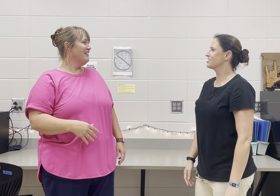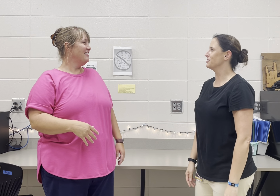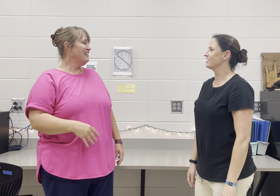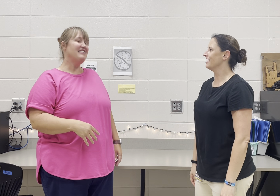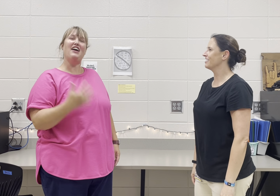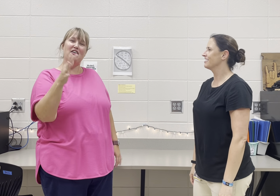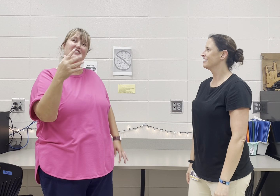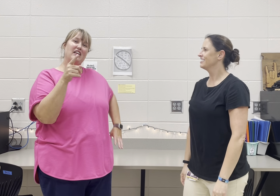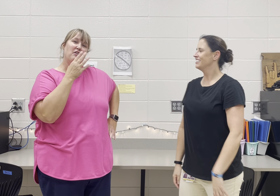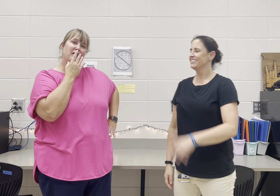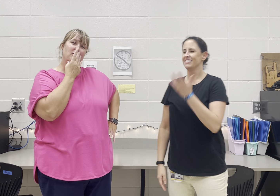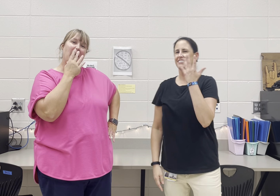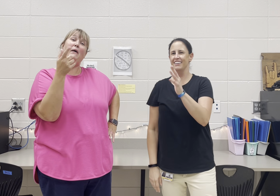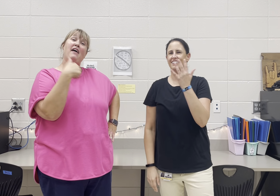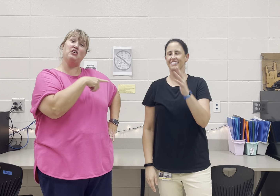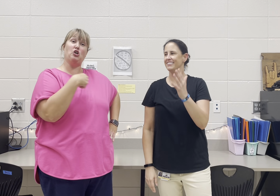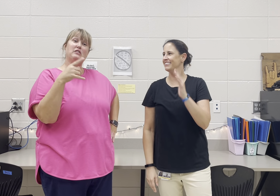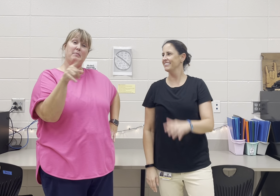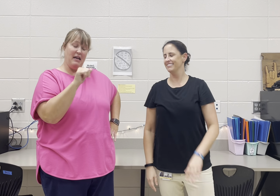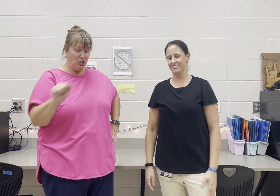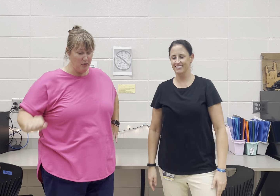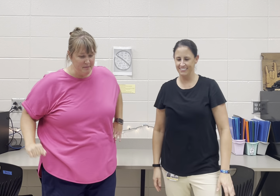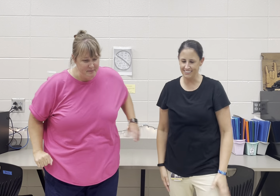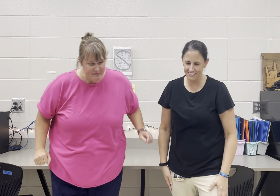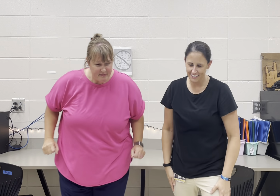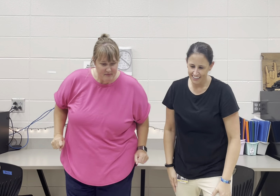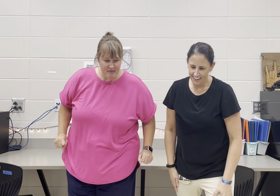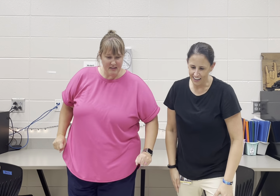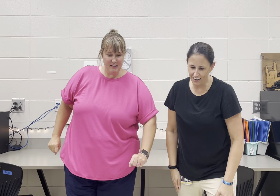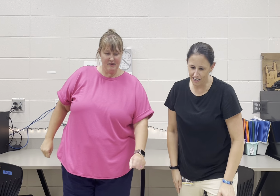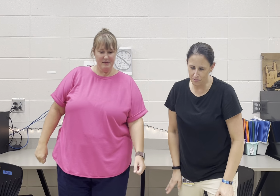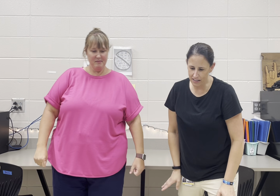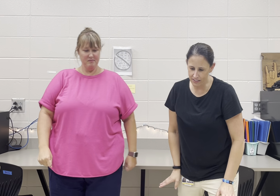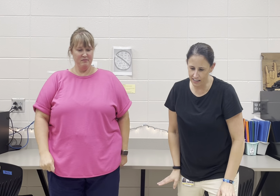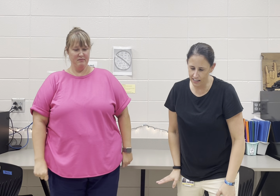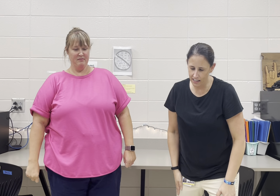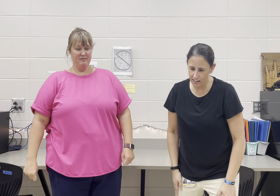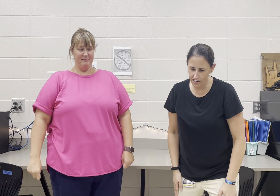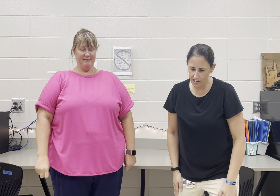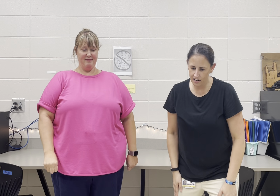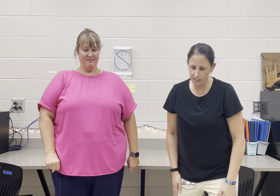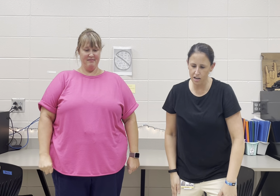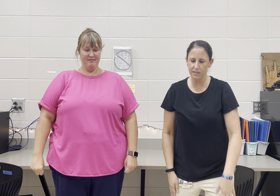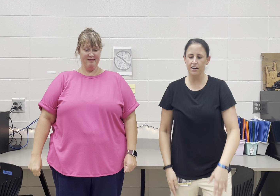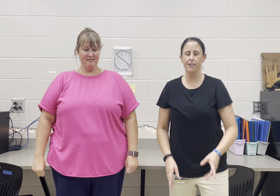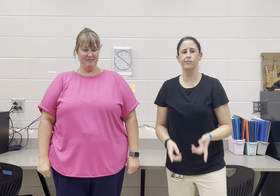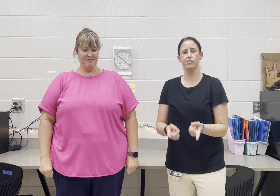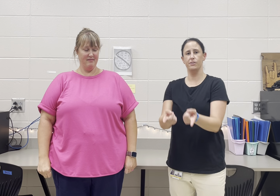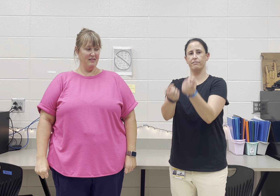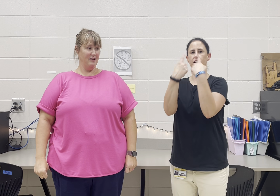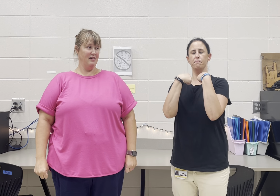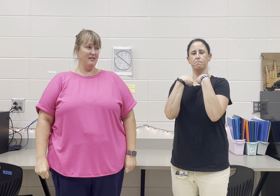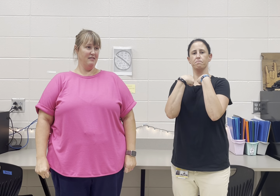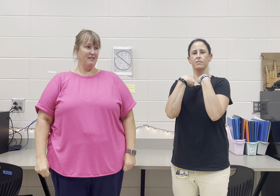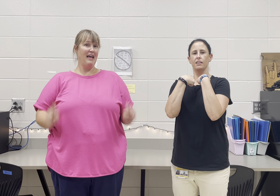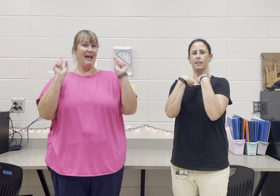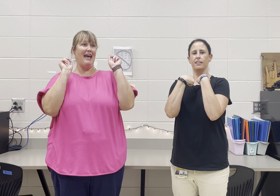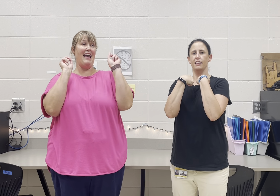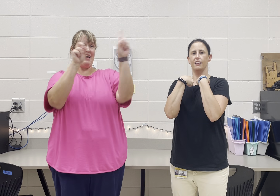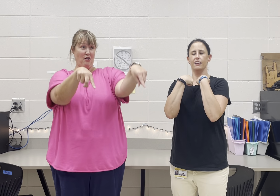doing that. There is a video of us doing that. Yeah. We have the shirts that match too. Yes. And then come and go. So you have come And go.